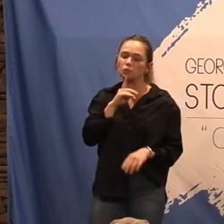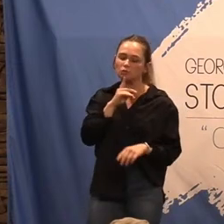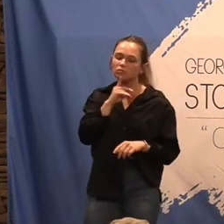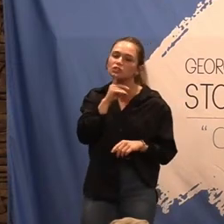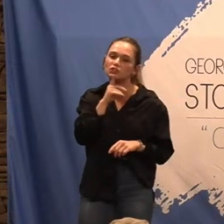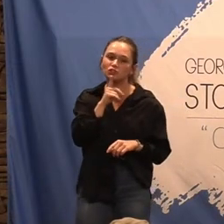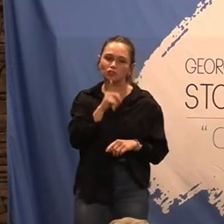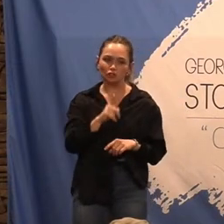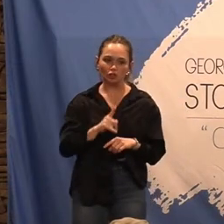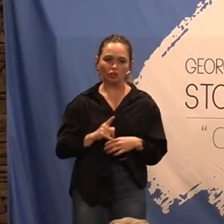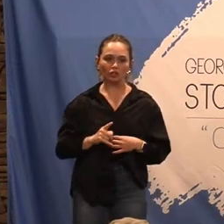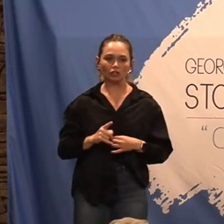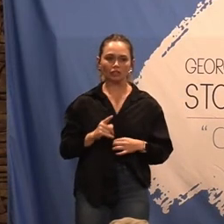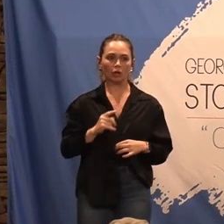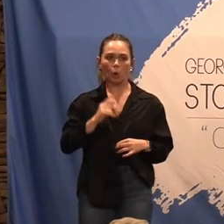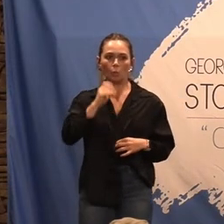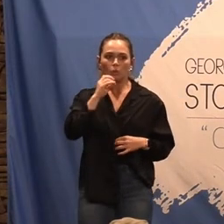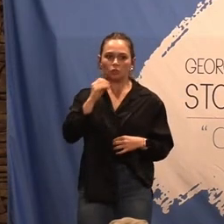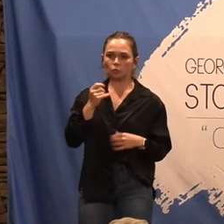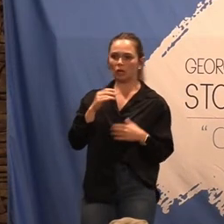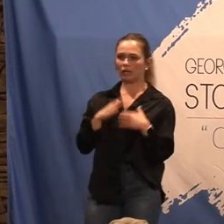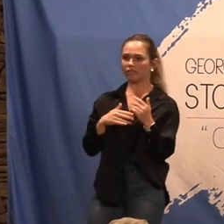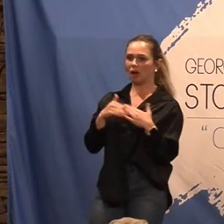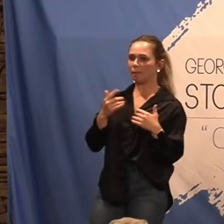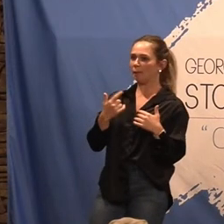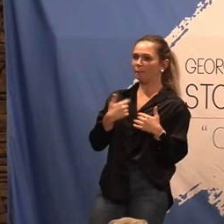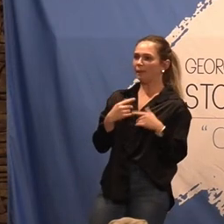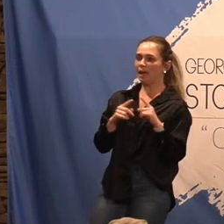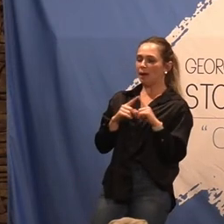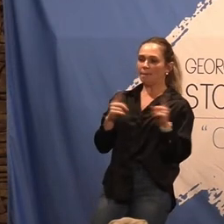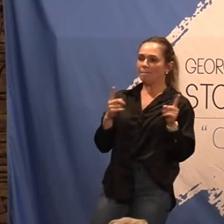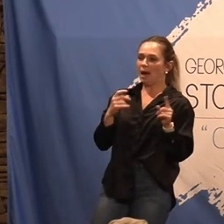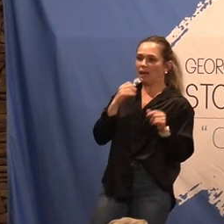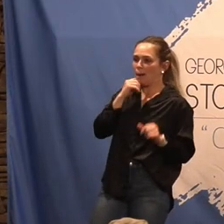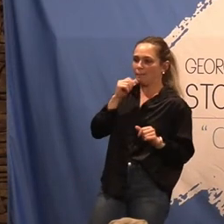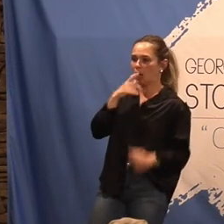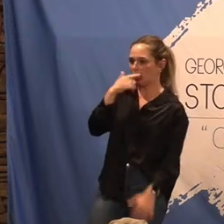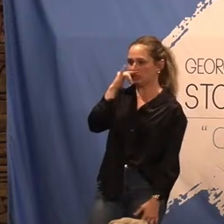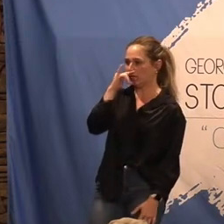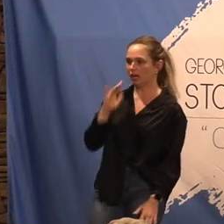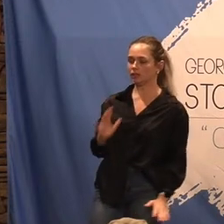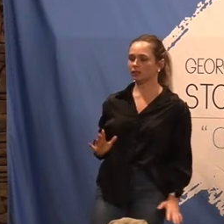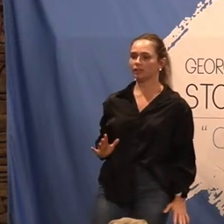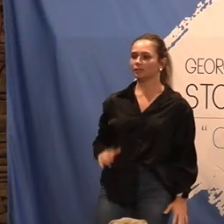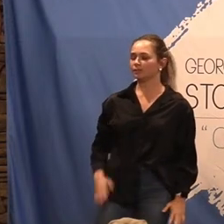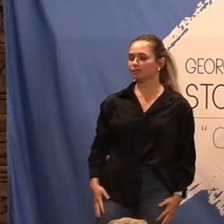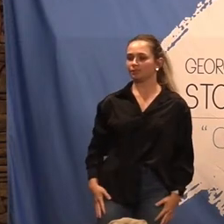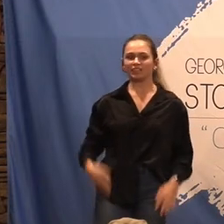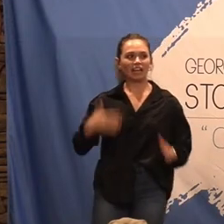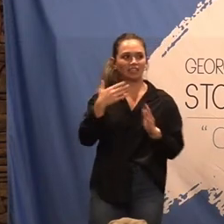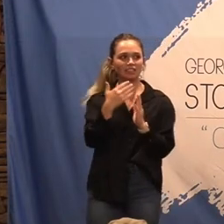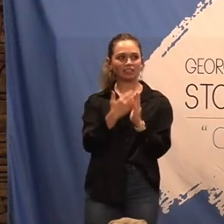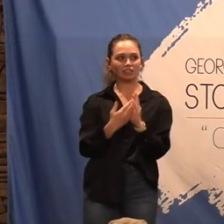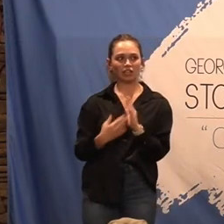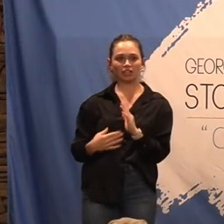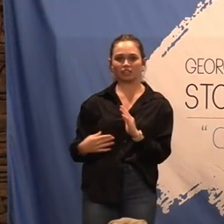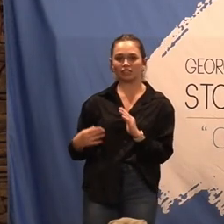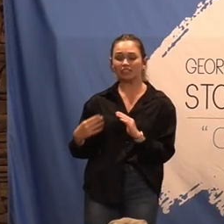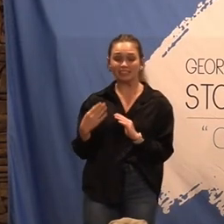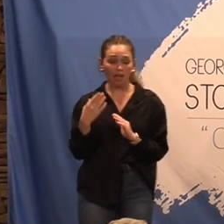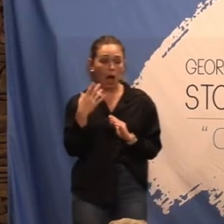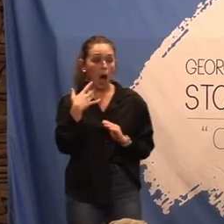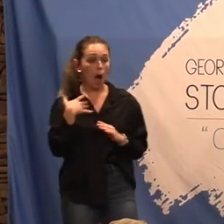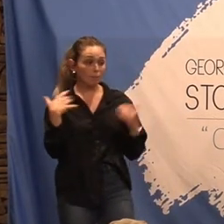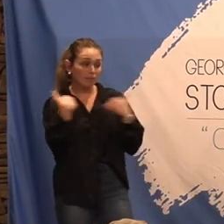her, which wouldn't have reassured me in the least, but alas, I'm no longer a child. Some of the creatures in the forest know her